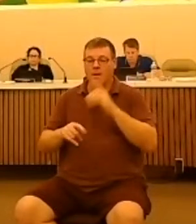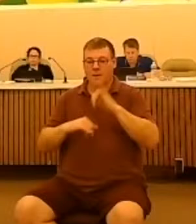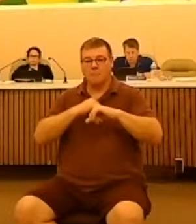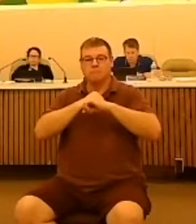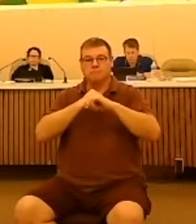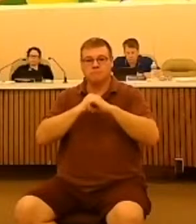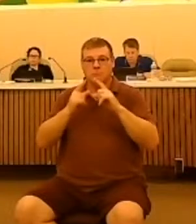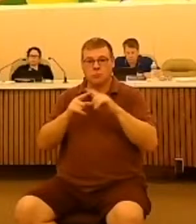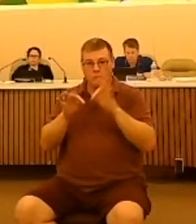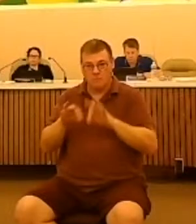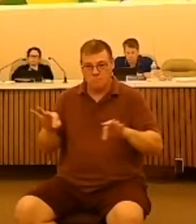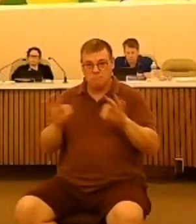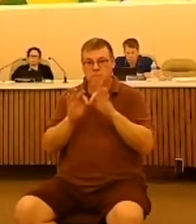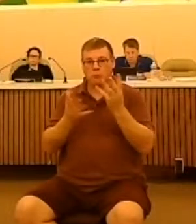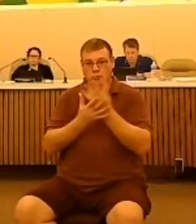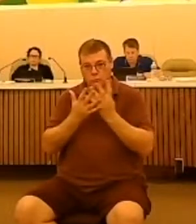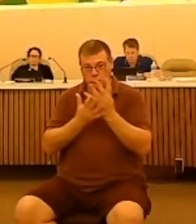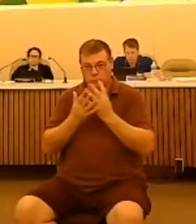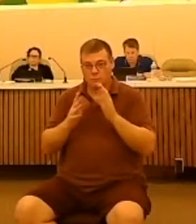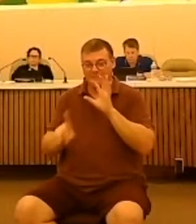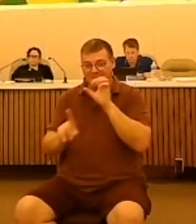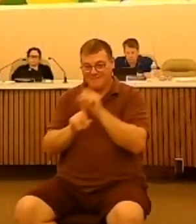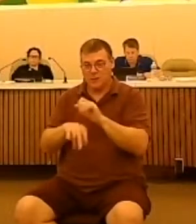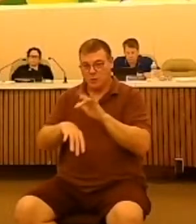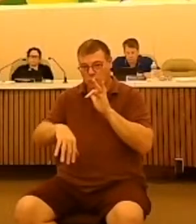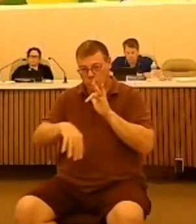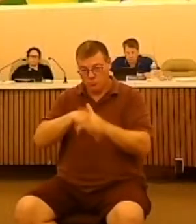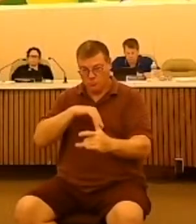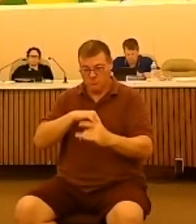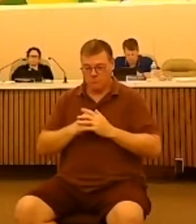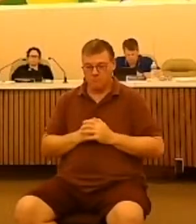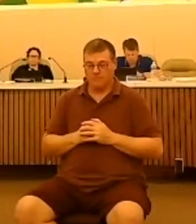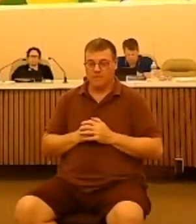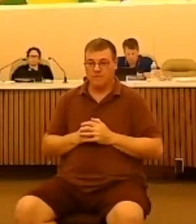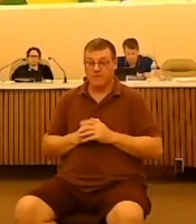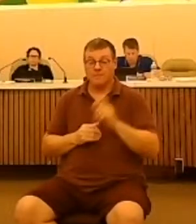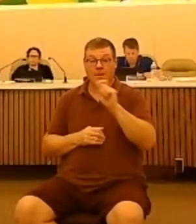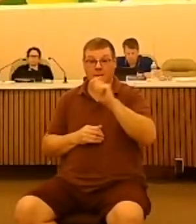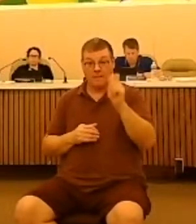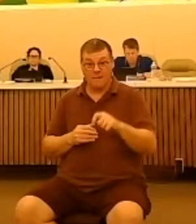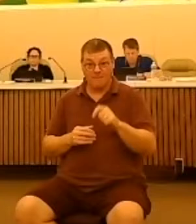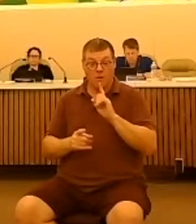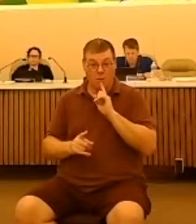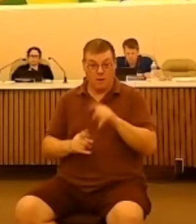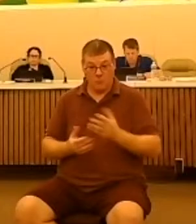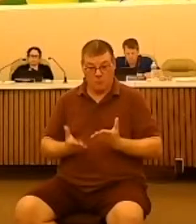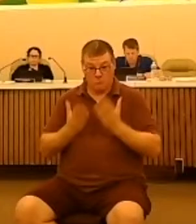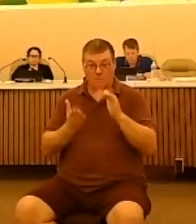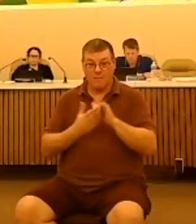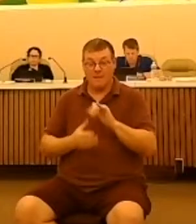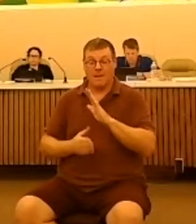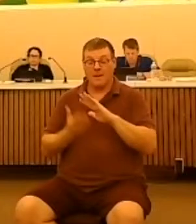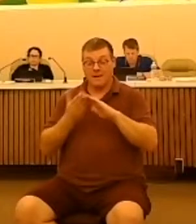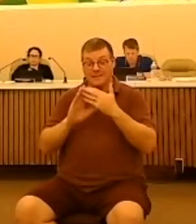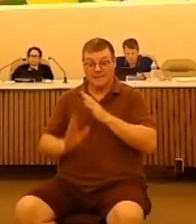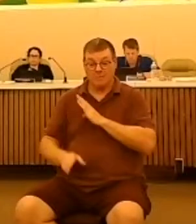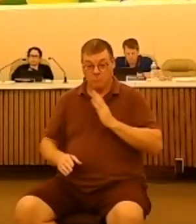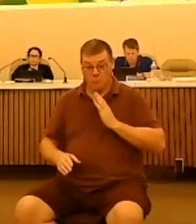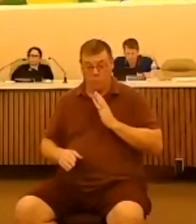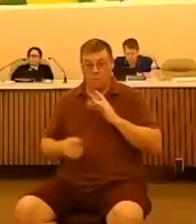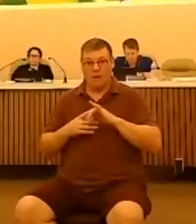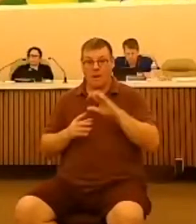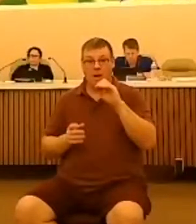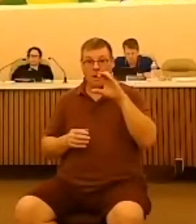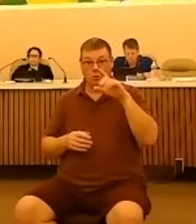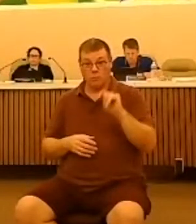of the importance of screening and catching this disease in its early phases. Therefore, be it resolved that the Henrietta Town Board hereby decrees that October